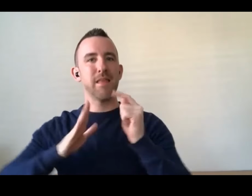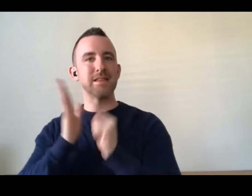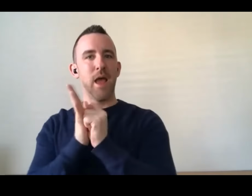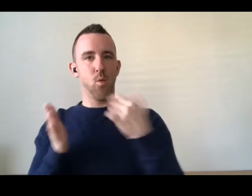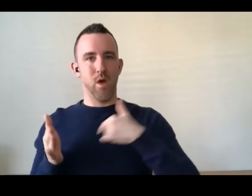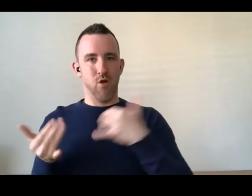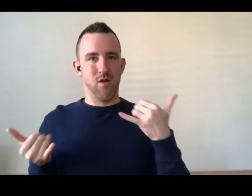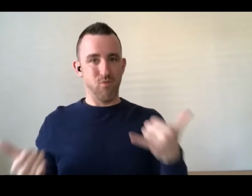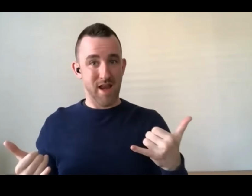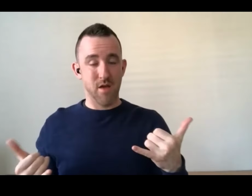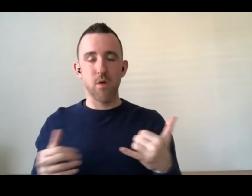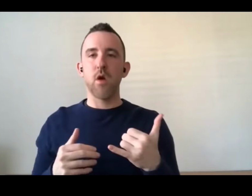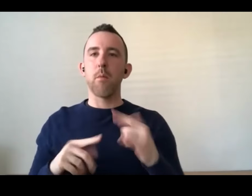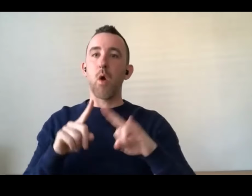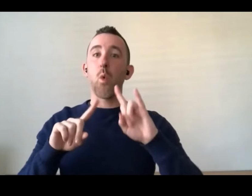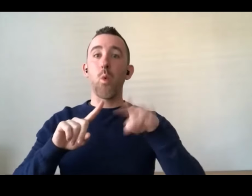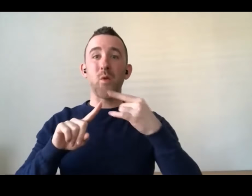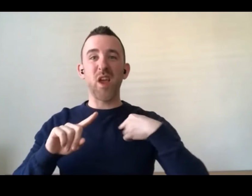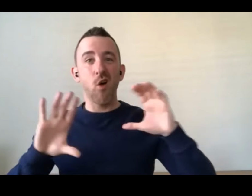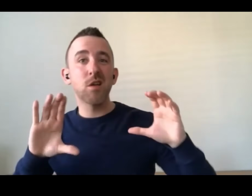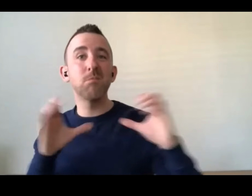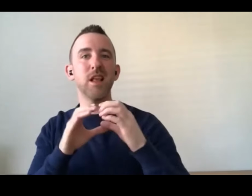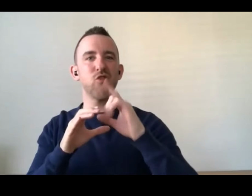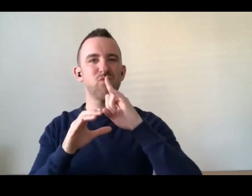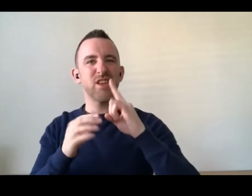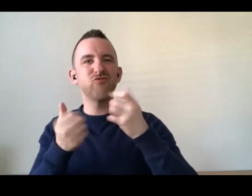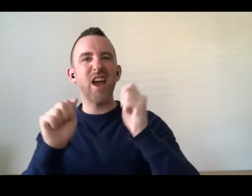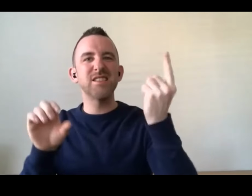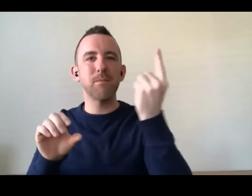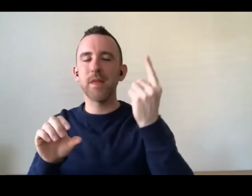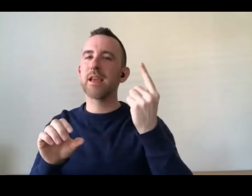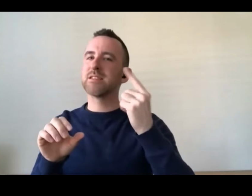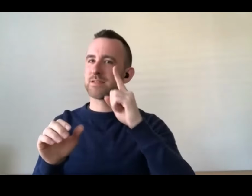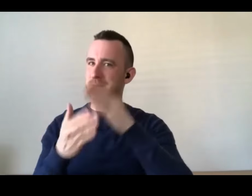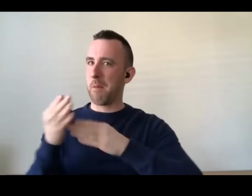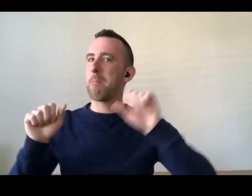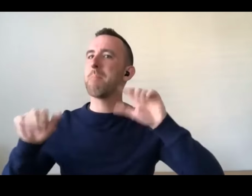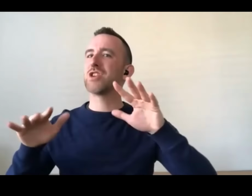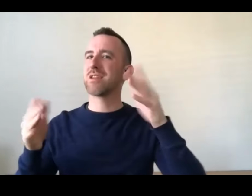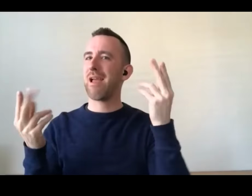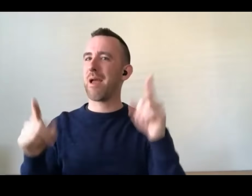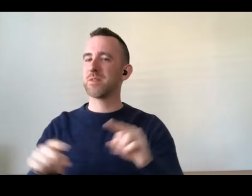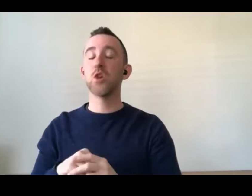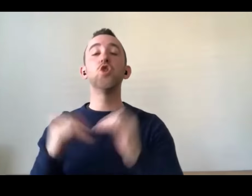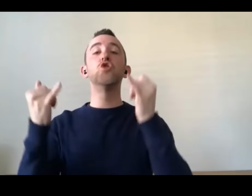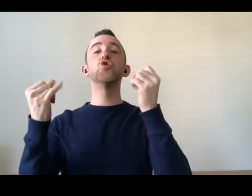come together, some magic stuff happens. So let's get into how we hunt, shall we?